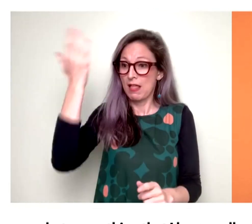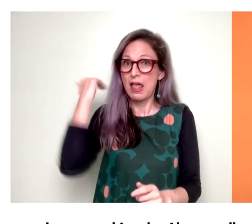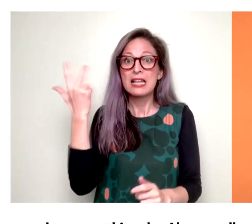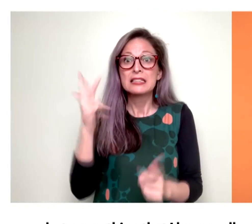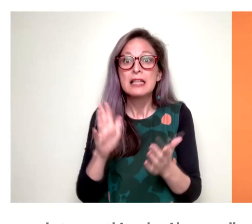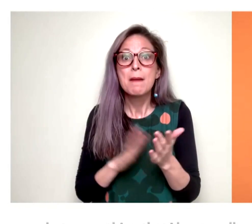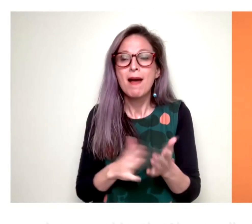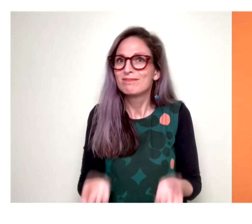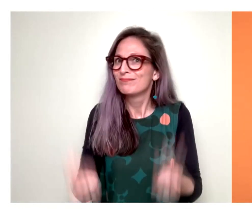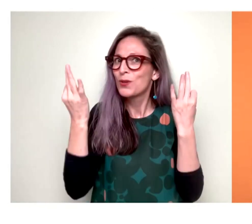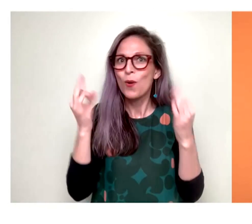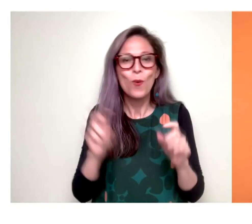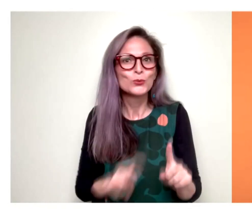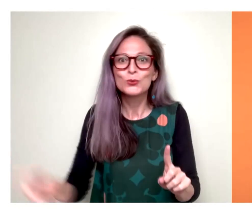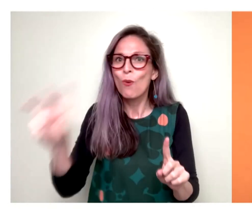months.